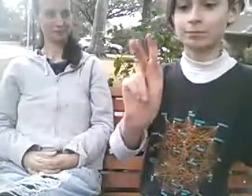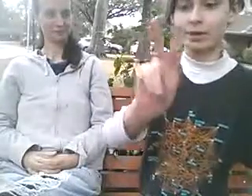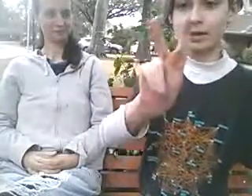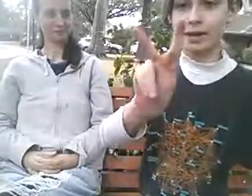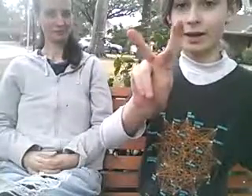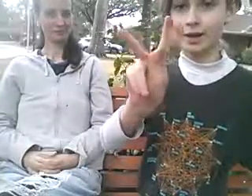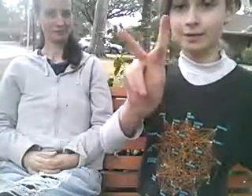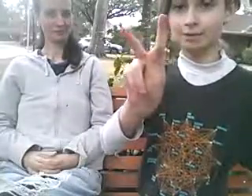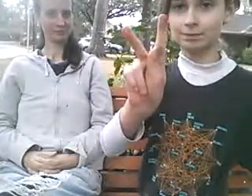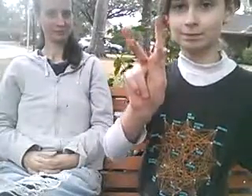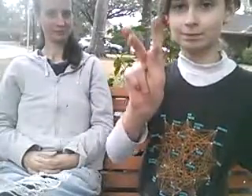K,